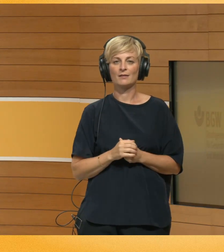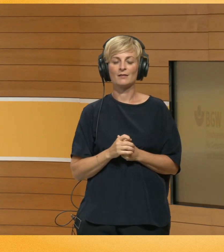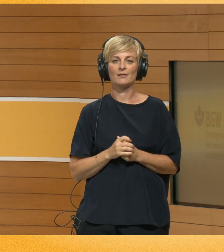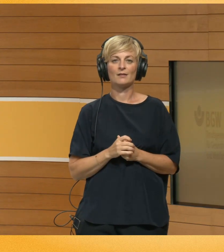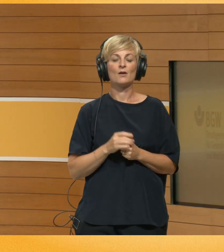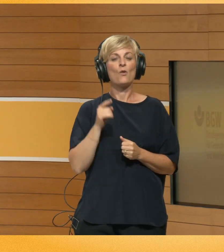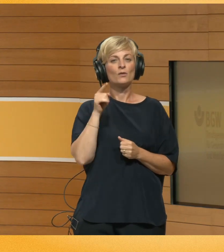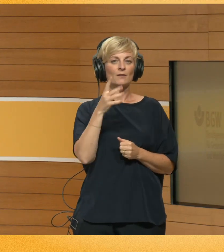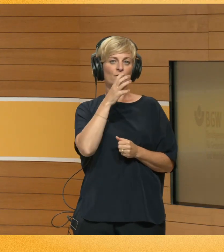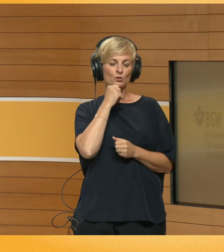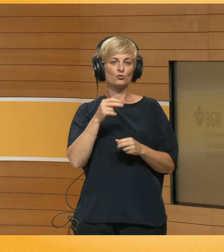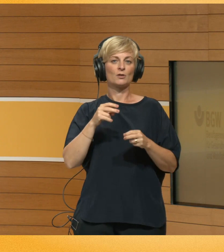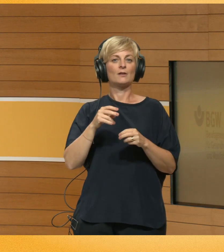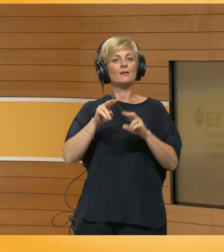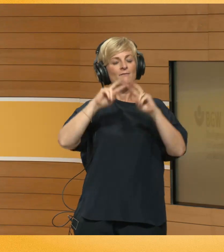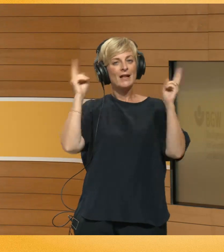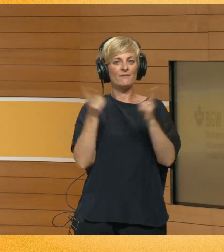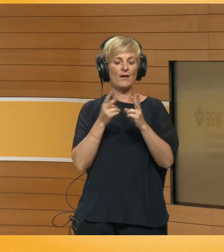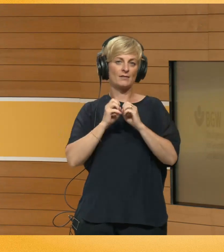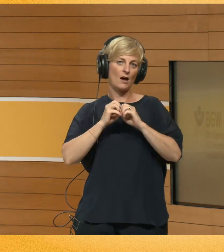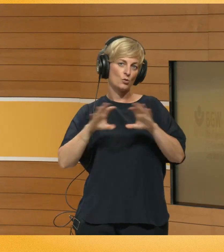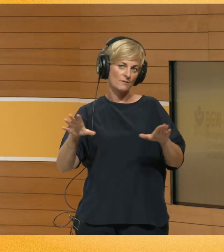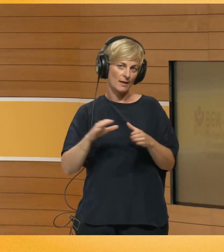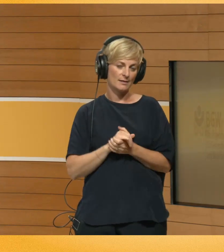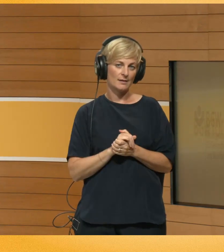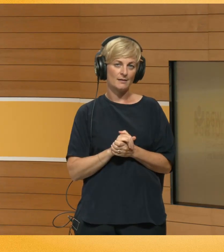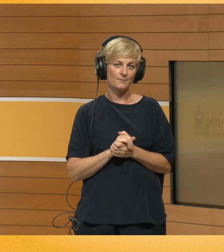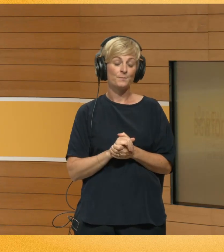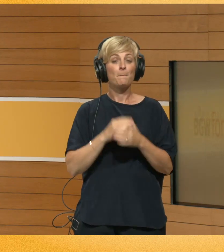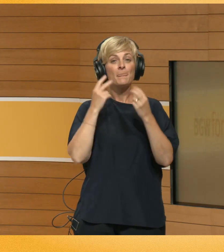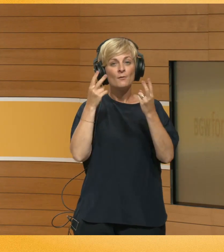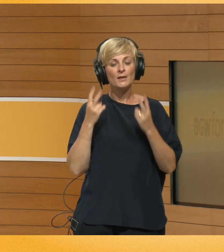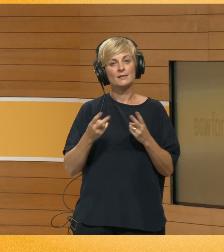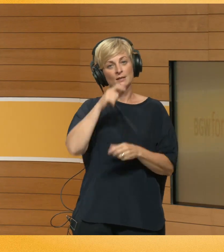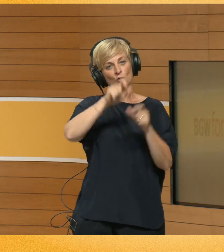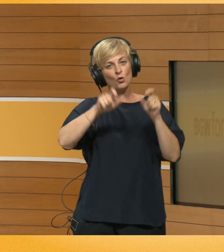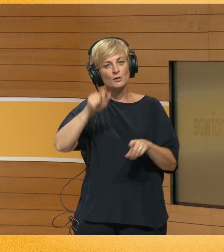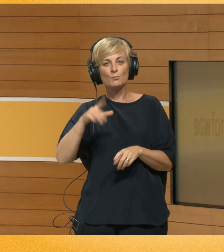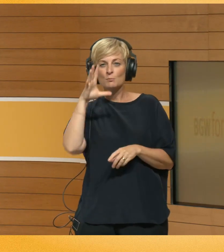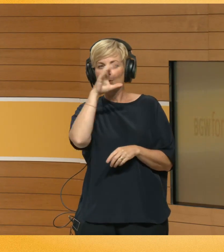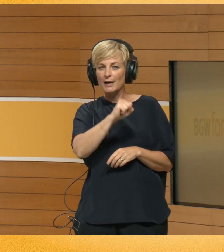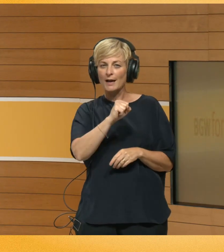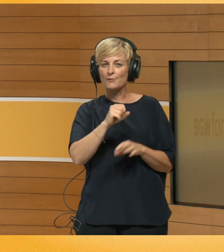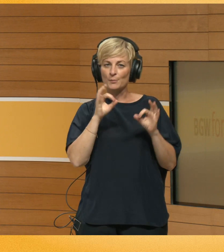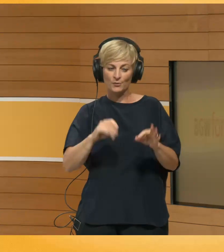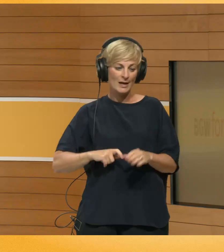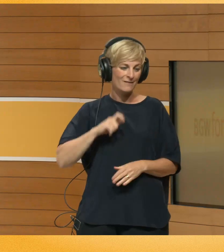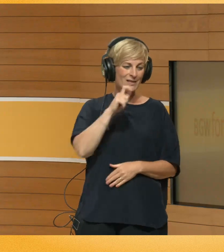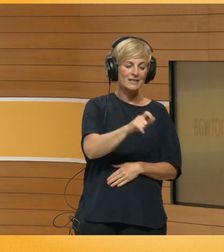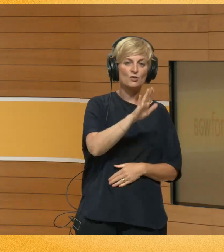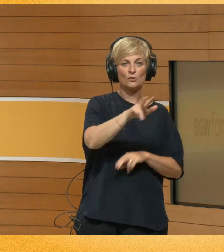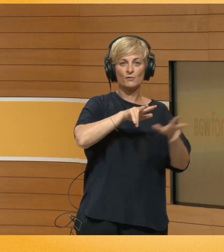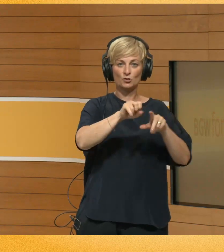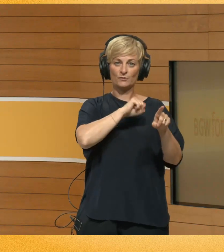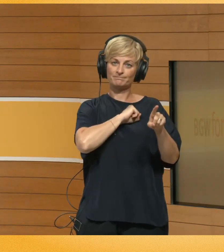of the wider economic value here in terms of investments, because I think one of the questions that we have to ask is, what is the link